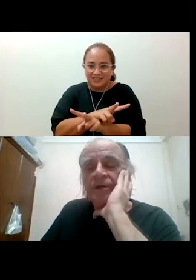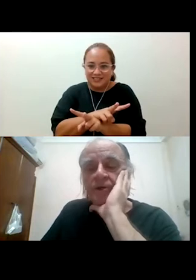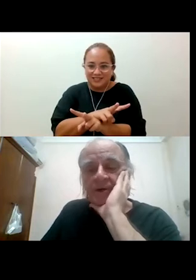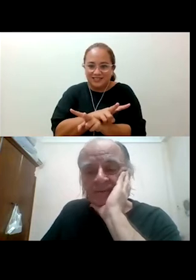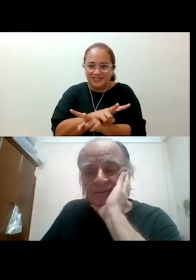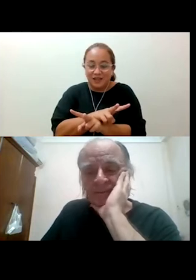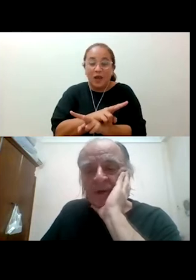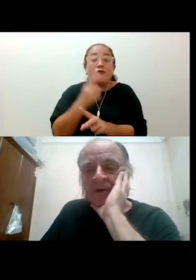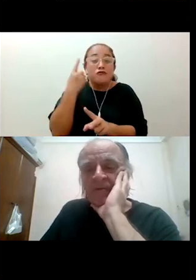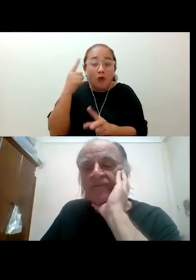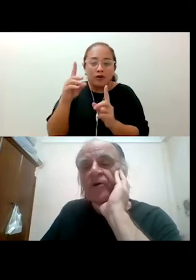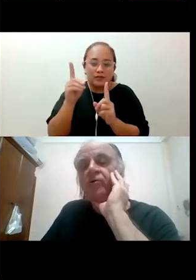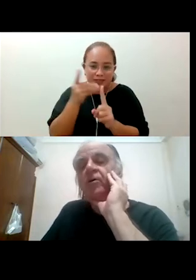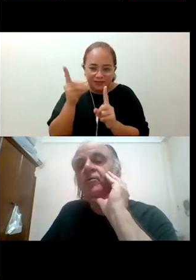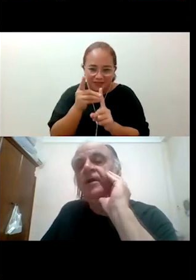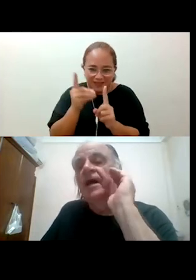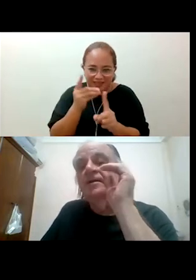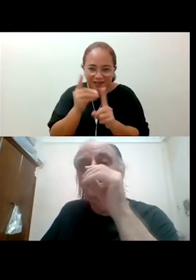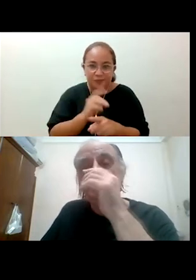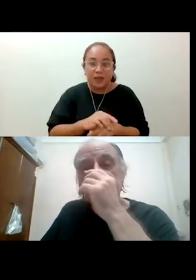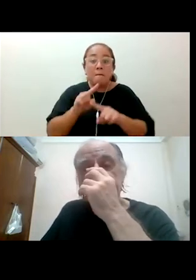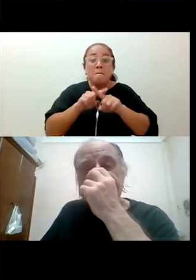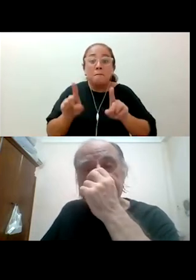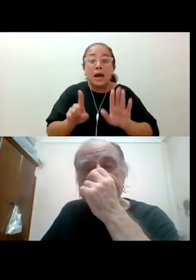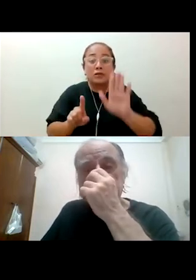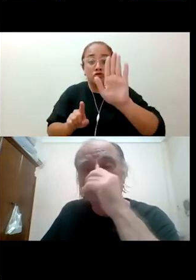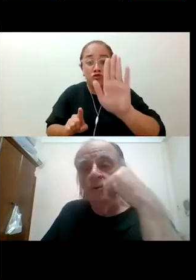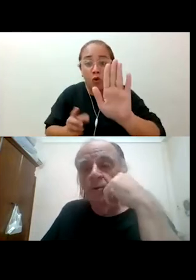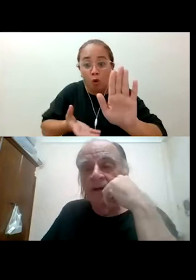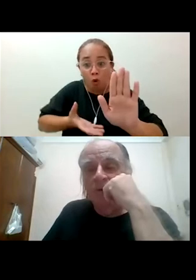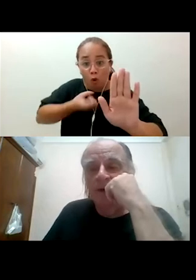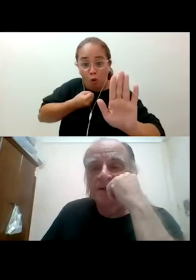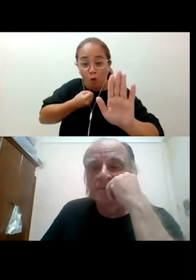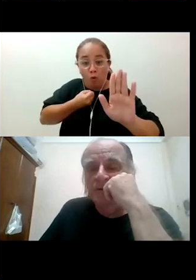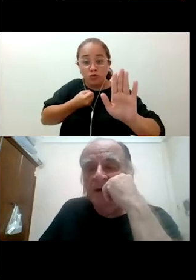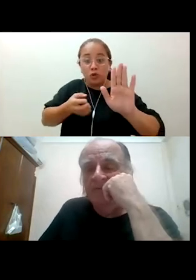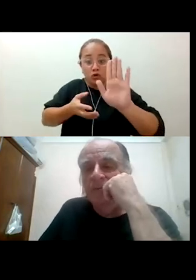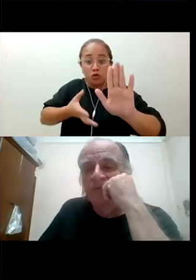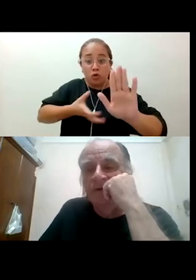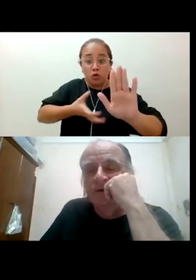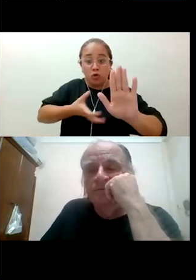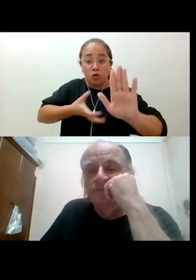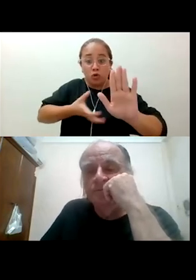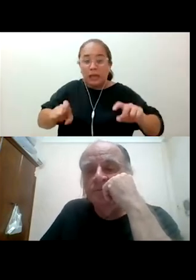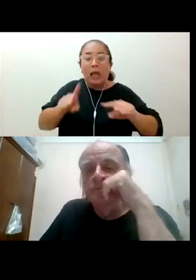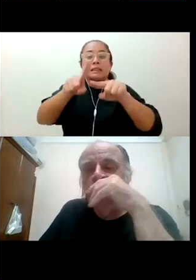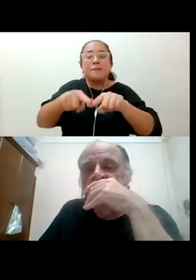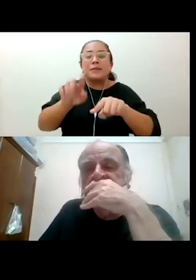for the dictionary. For your own analysis, it's fine to do it whatever way is most comfortable for